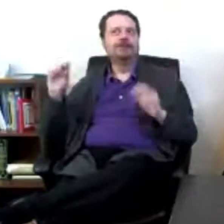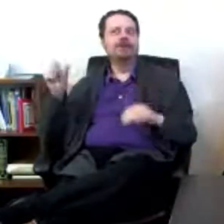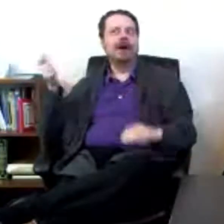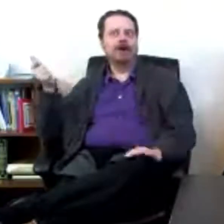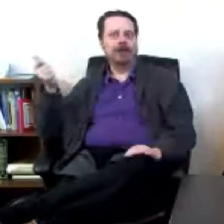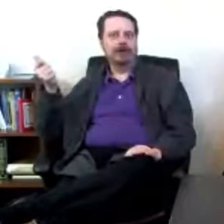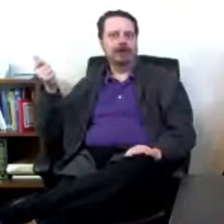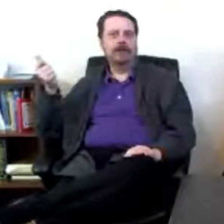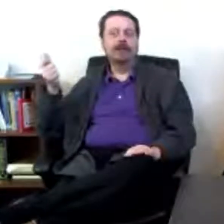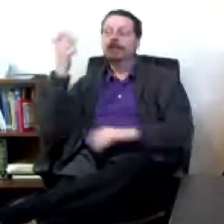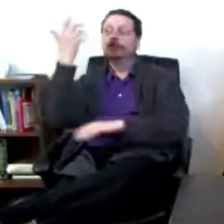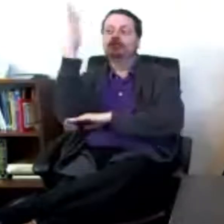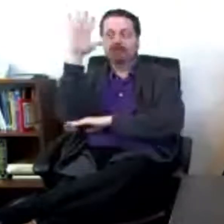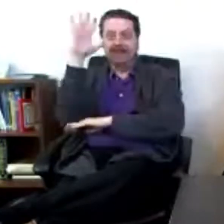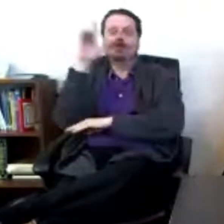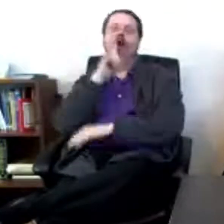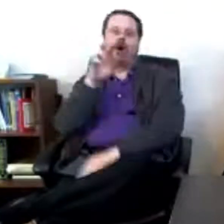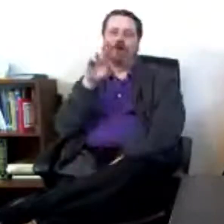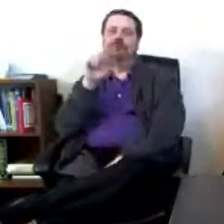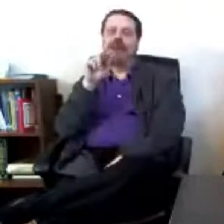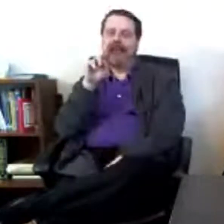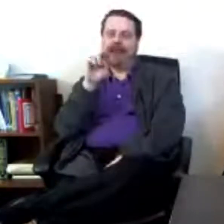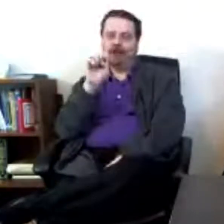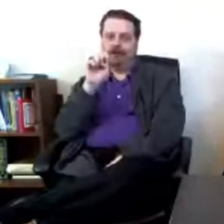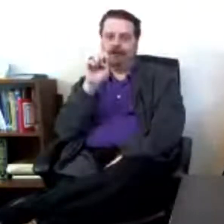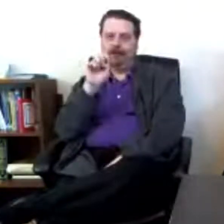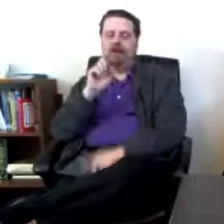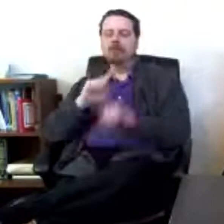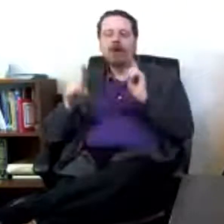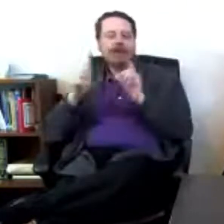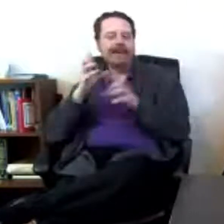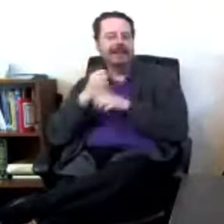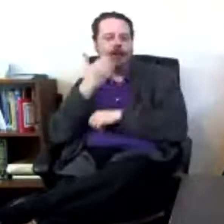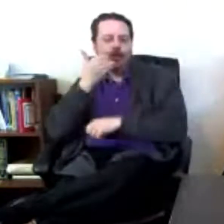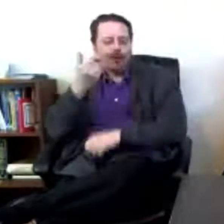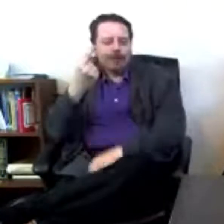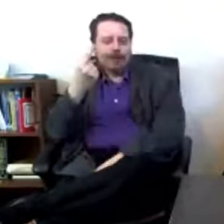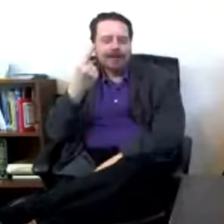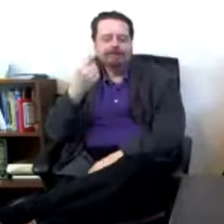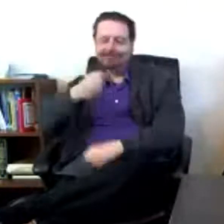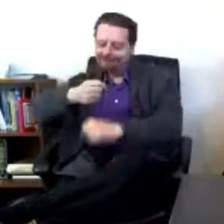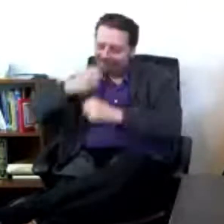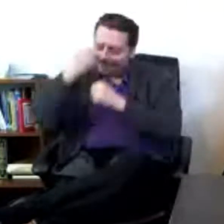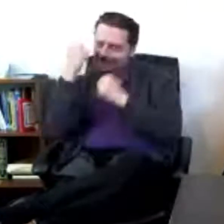Likewise, trees are rare, but when you get one, it is solid.